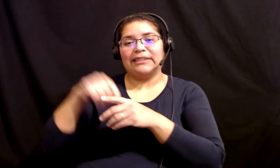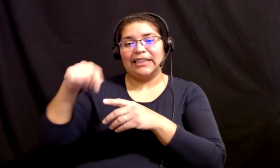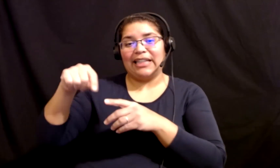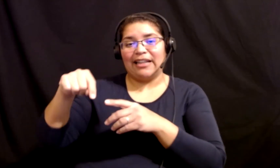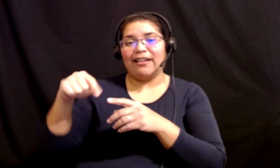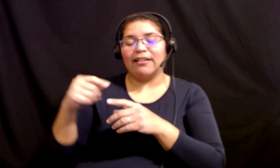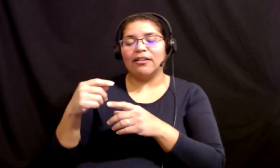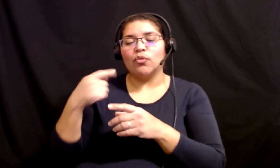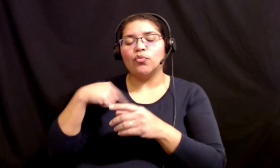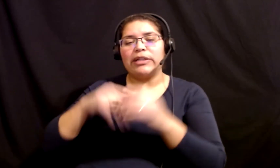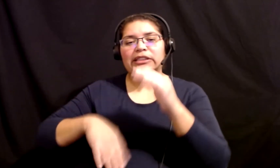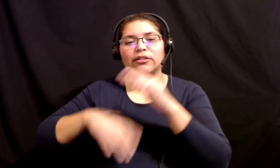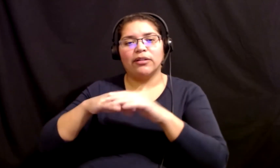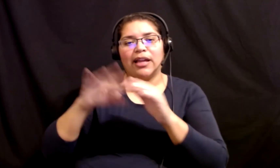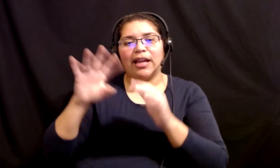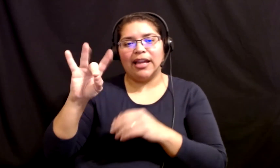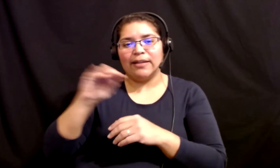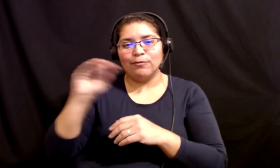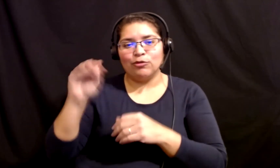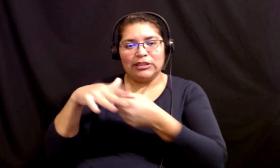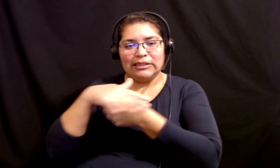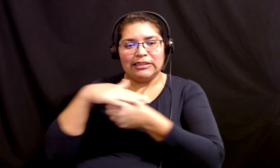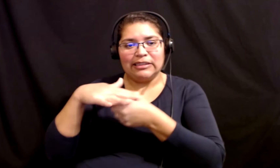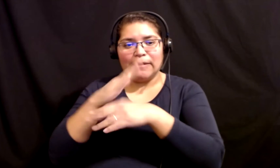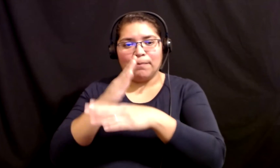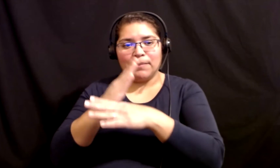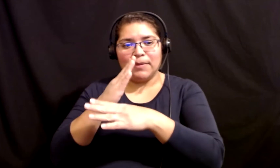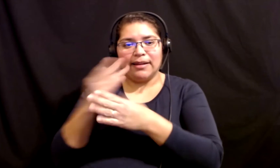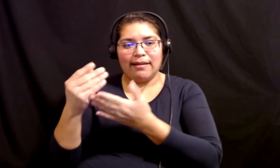serve up to 80% of the area median income.